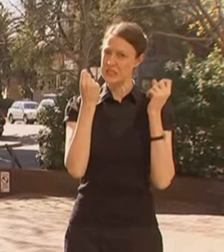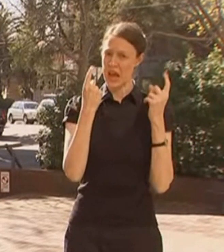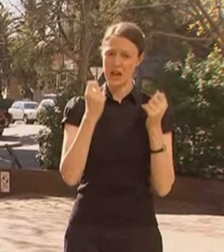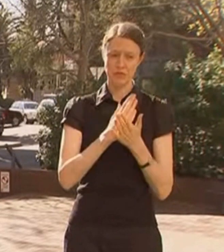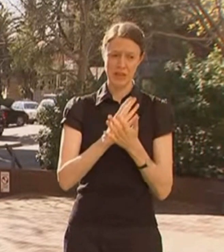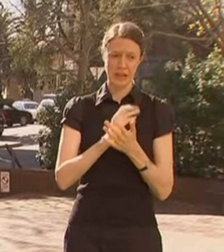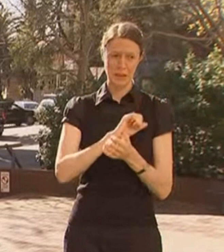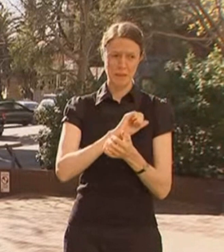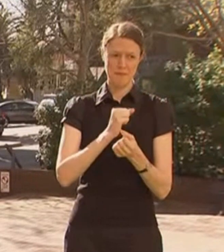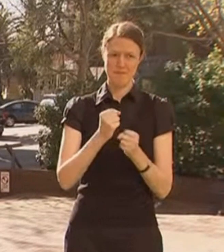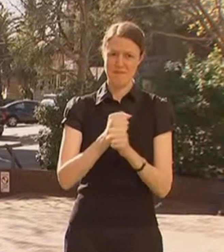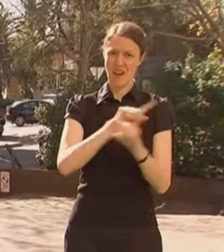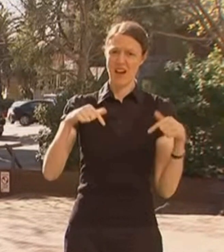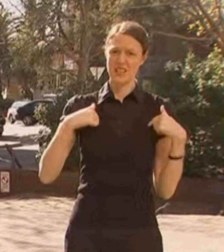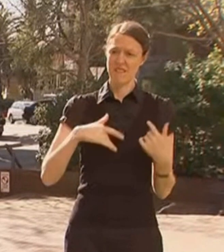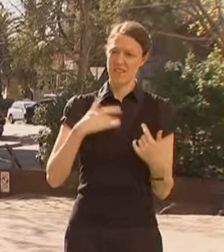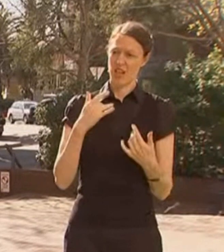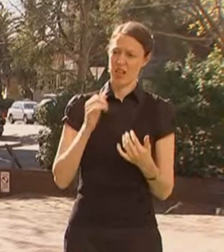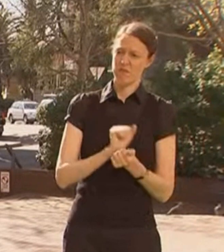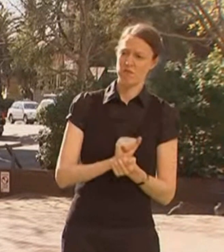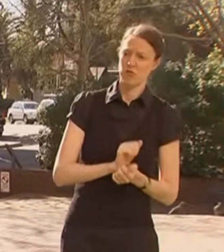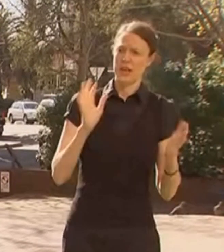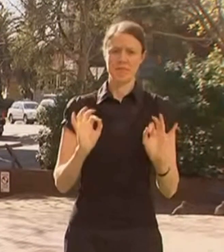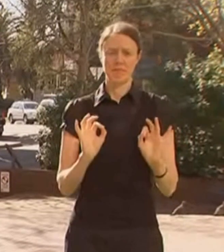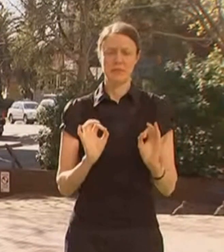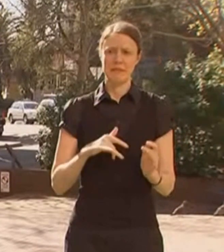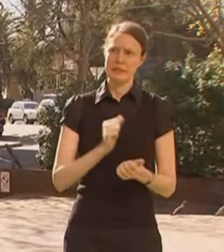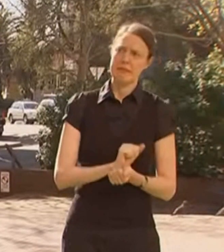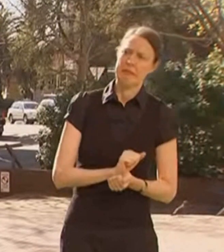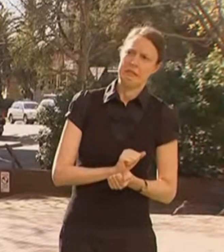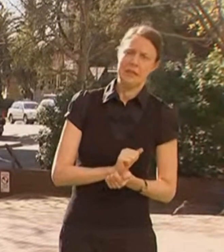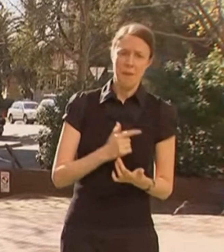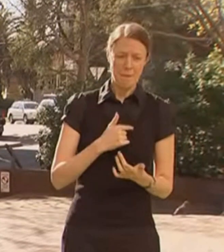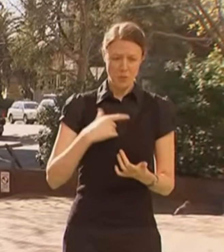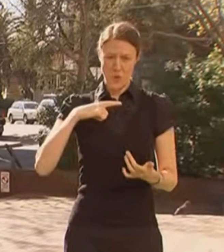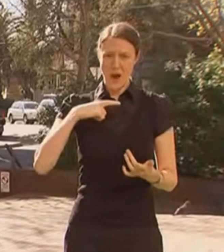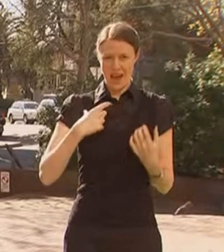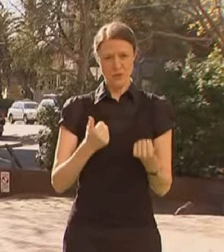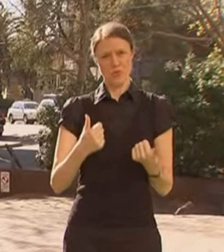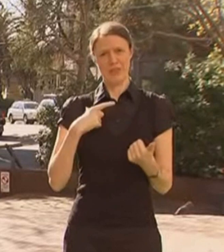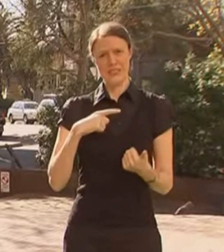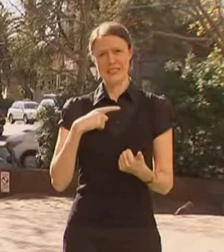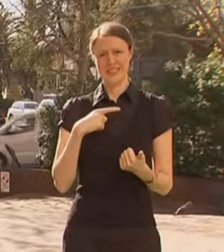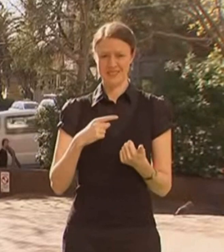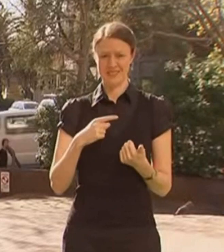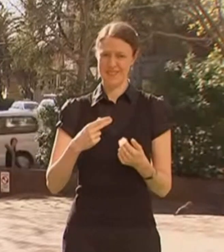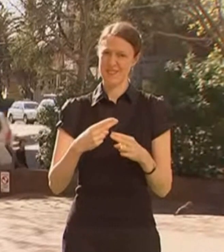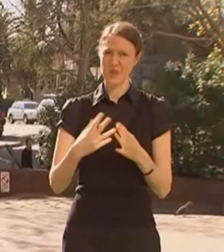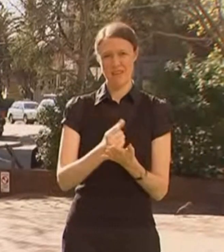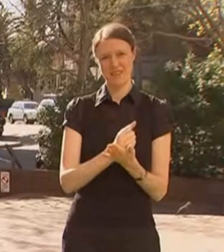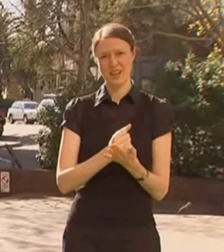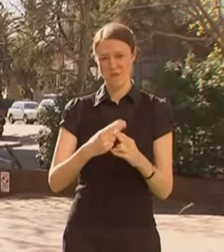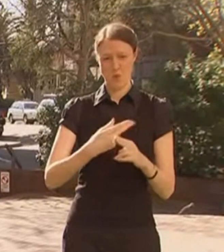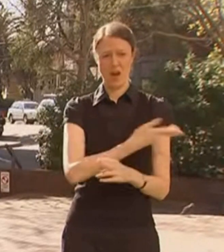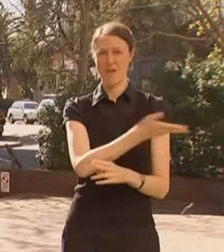has done in the last 5 months to come unstuck. As Health Minister, there have been orders made that have been very